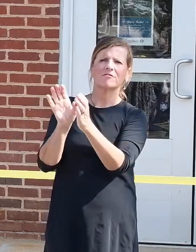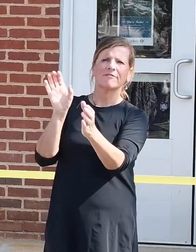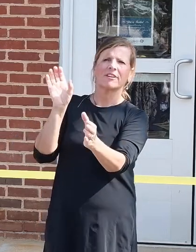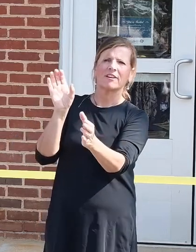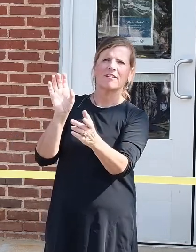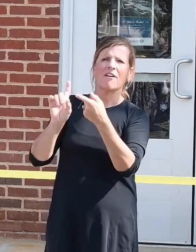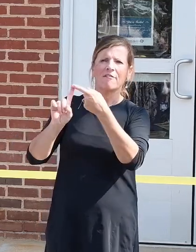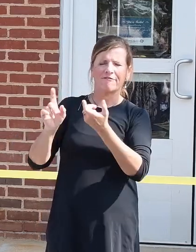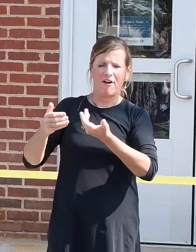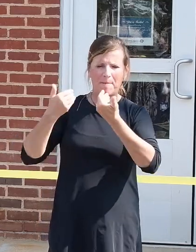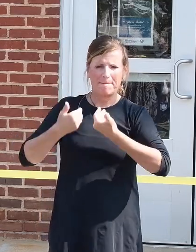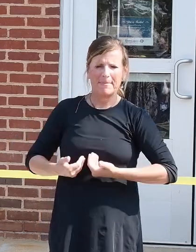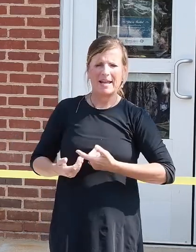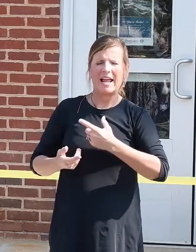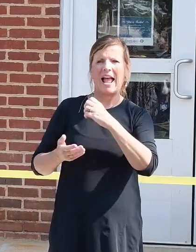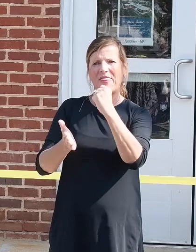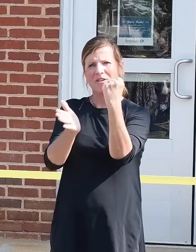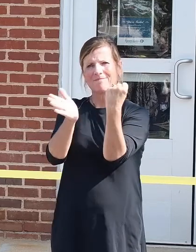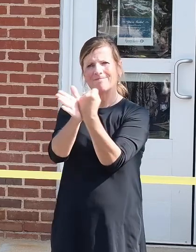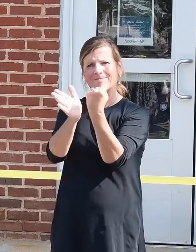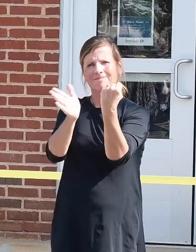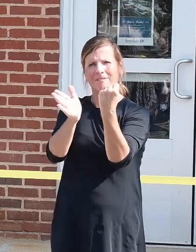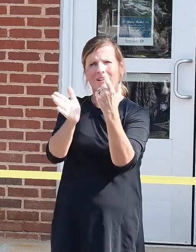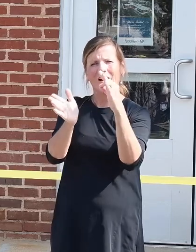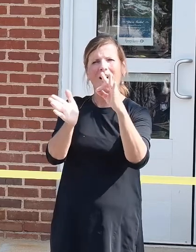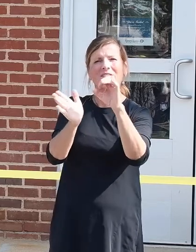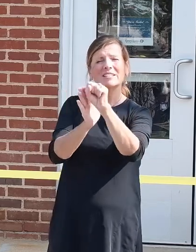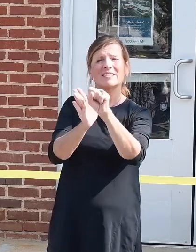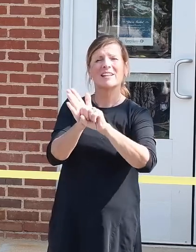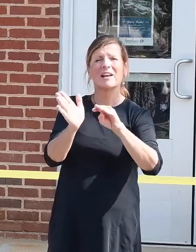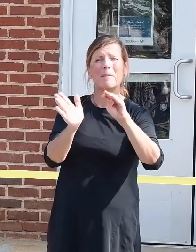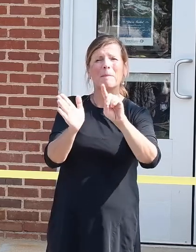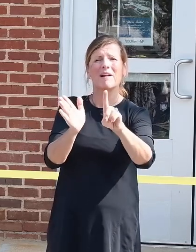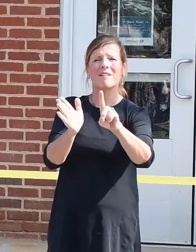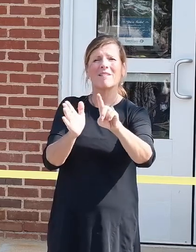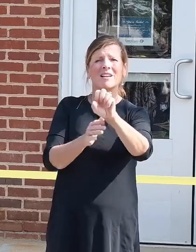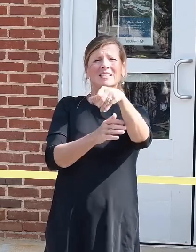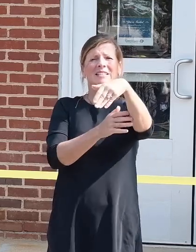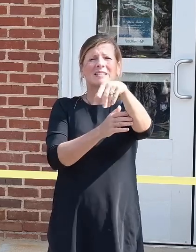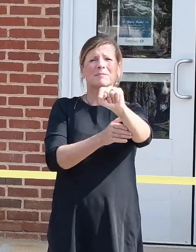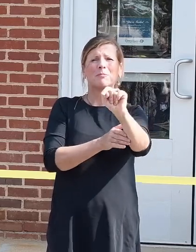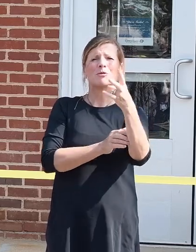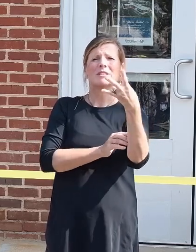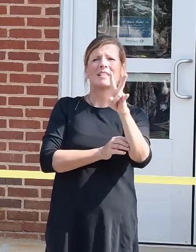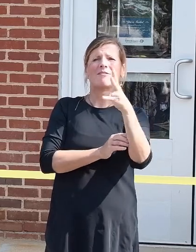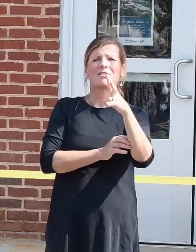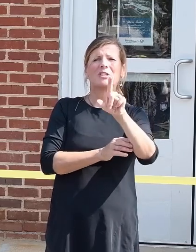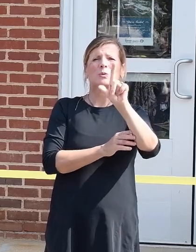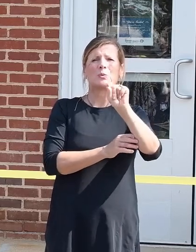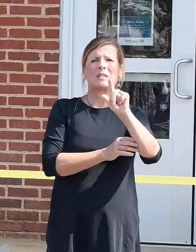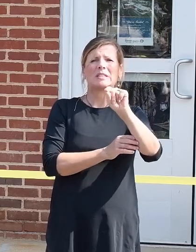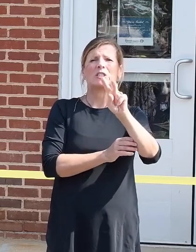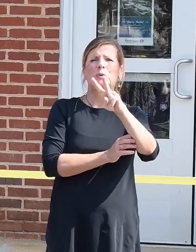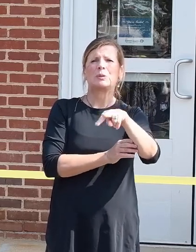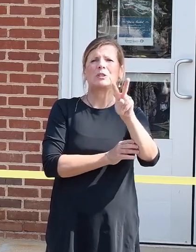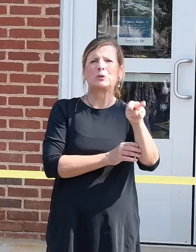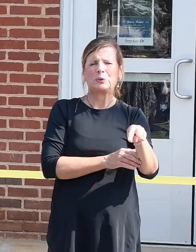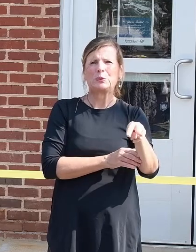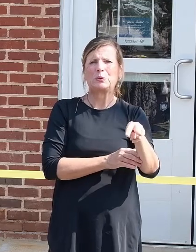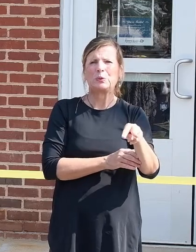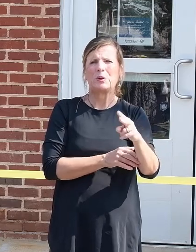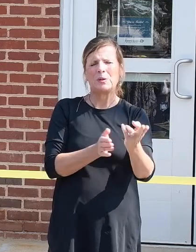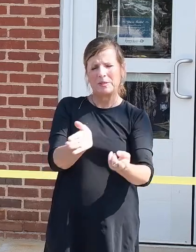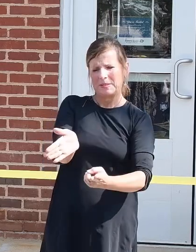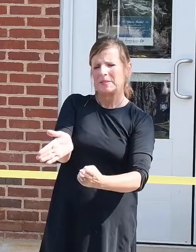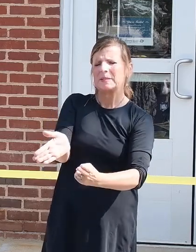hand and the Great Seal of the state of Maryland, this 17th day of September, 2022,